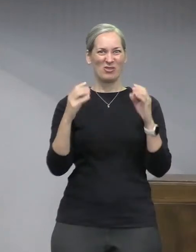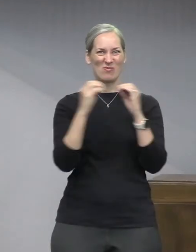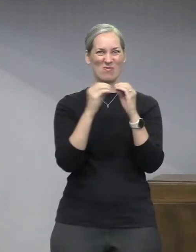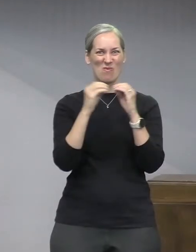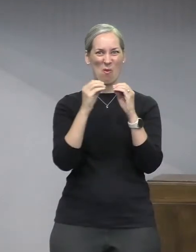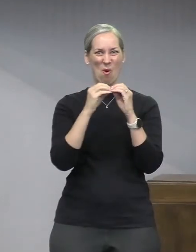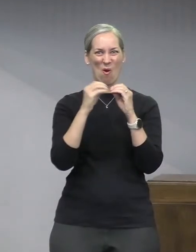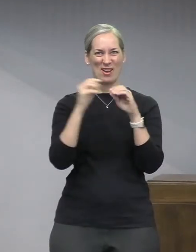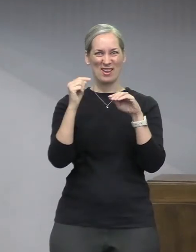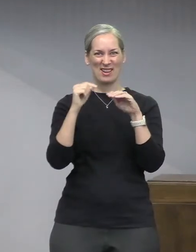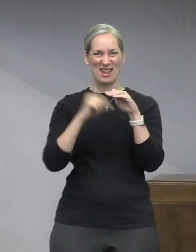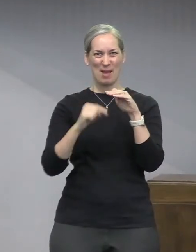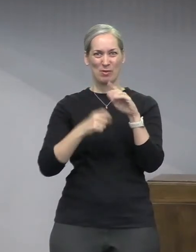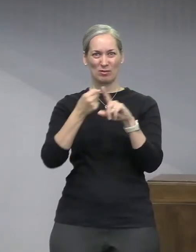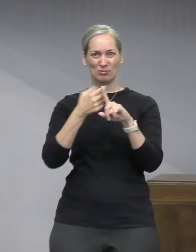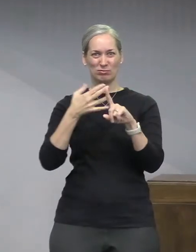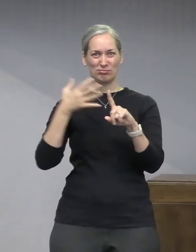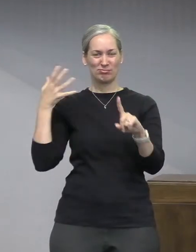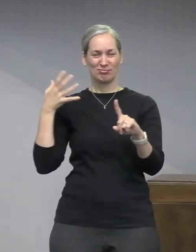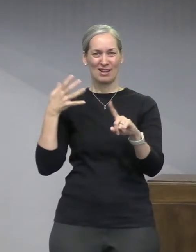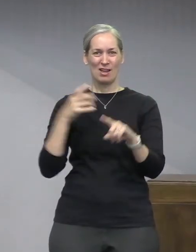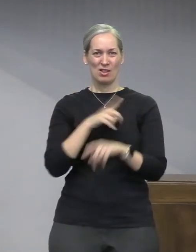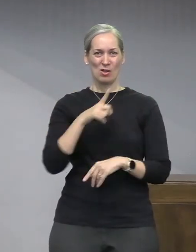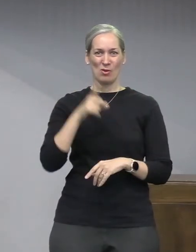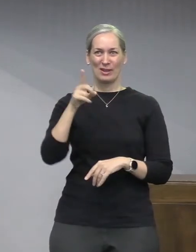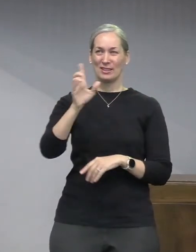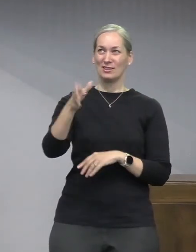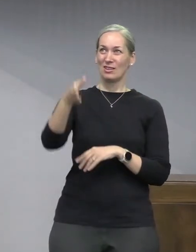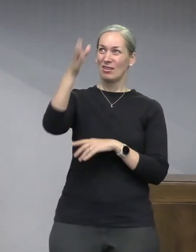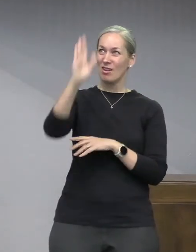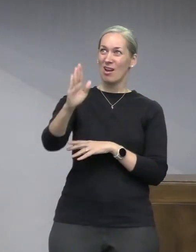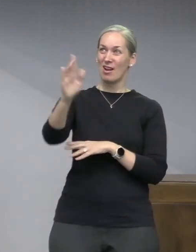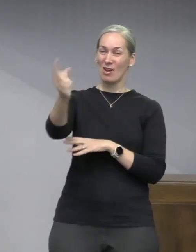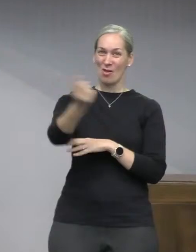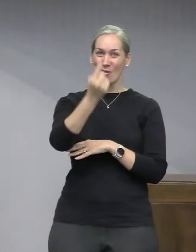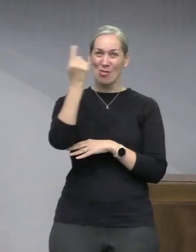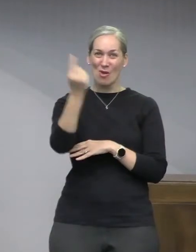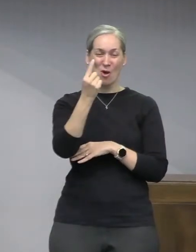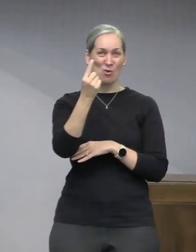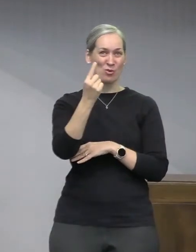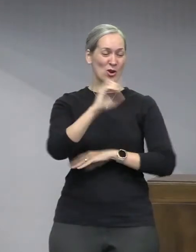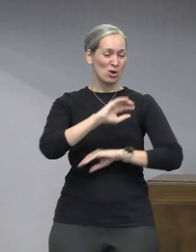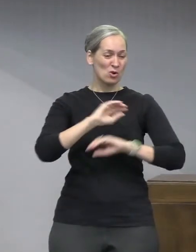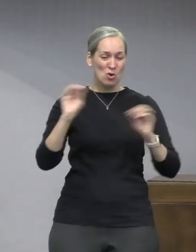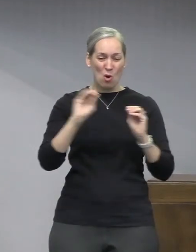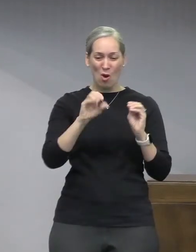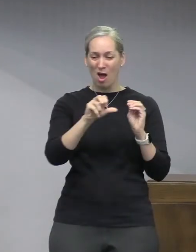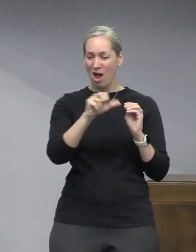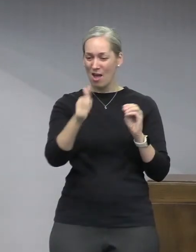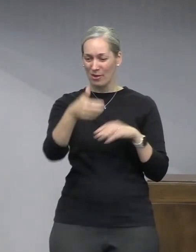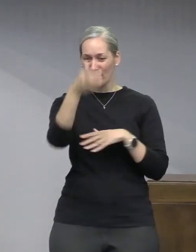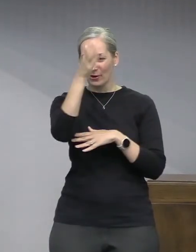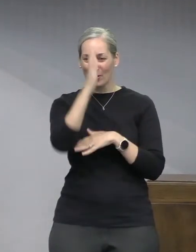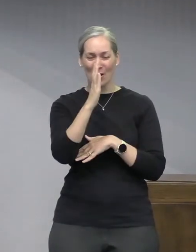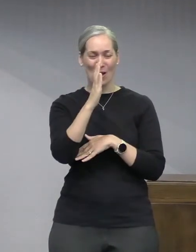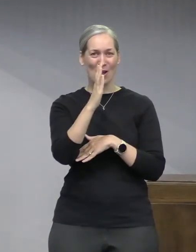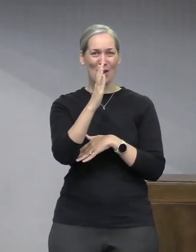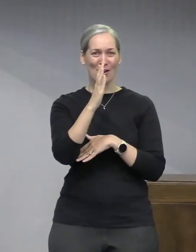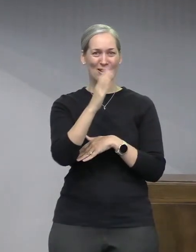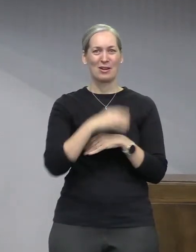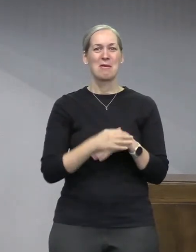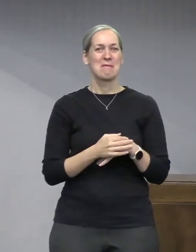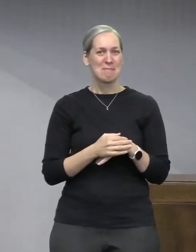more. The Lord is God alone. There is no other God. It is